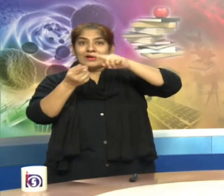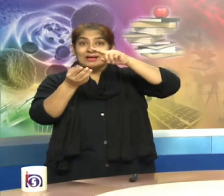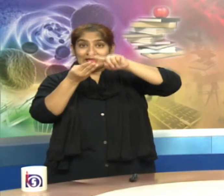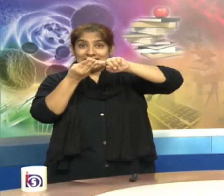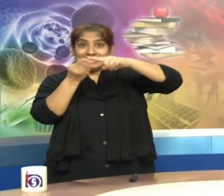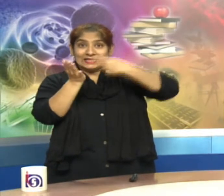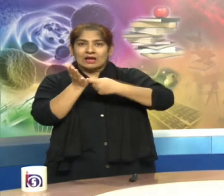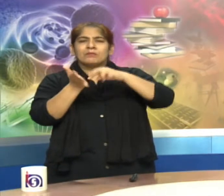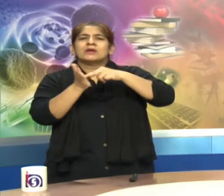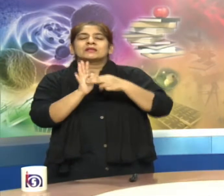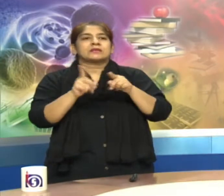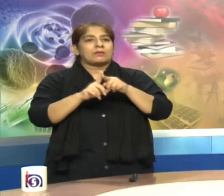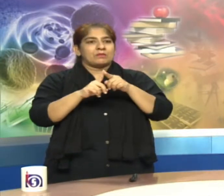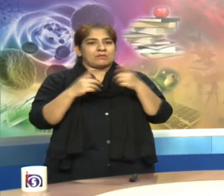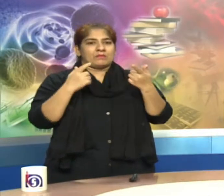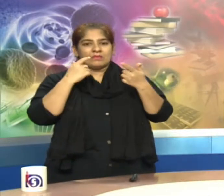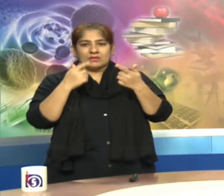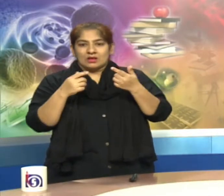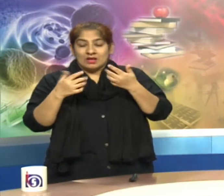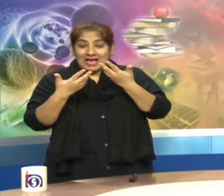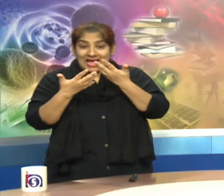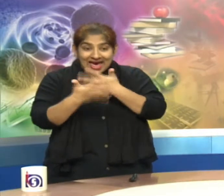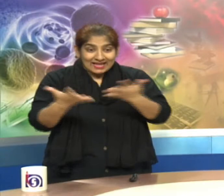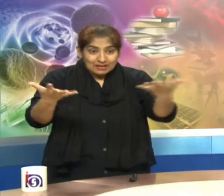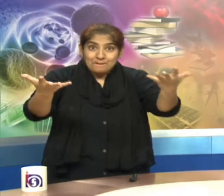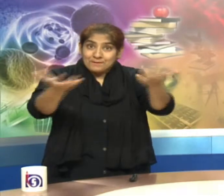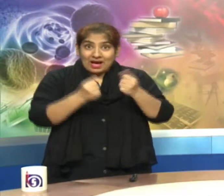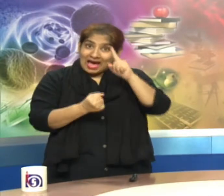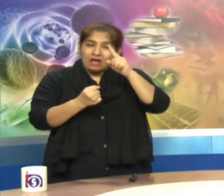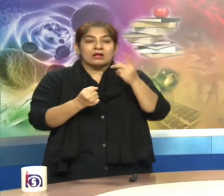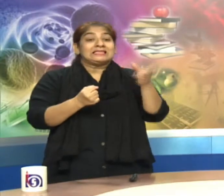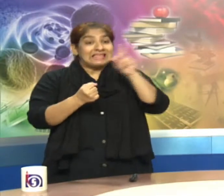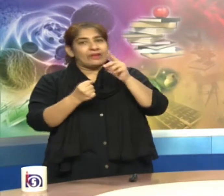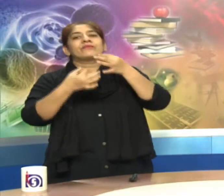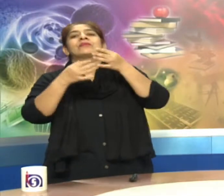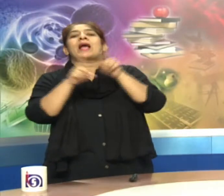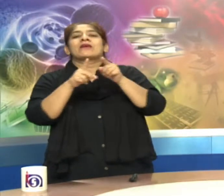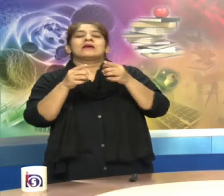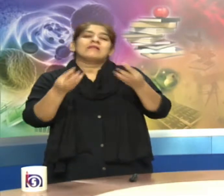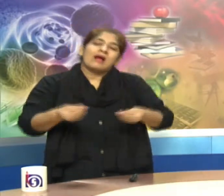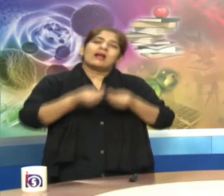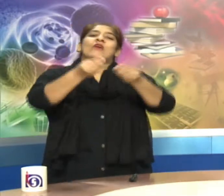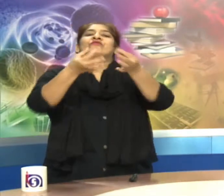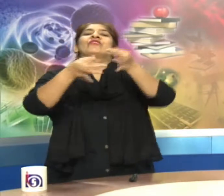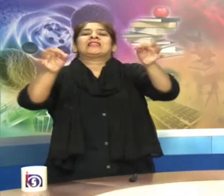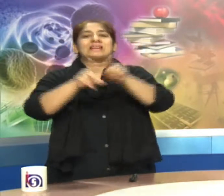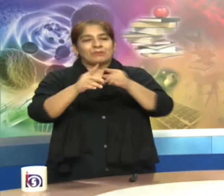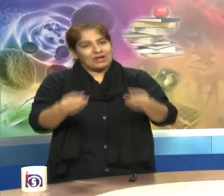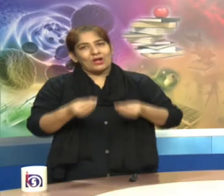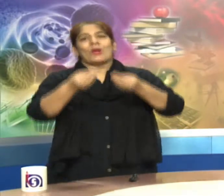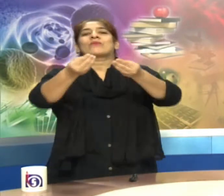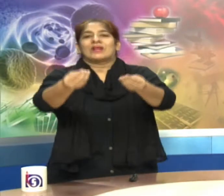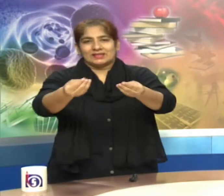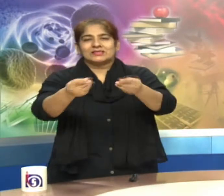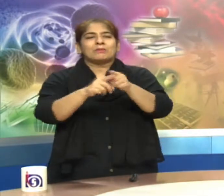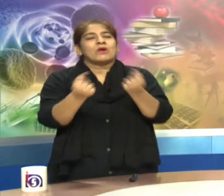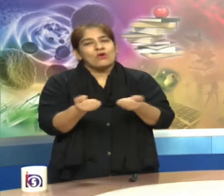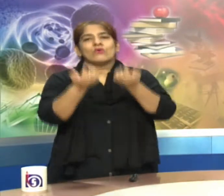The second important tool which is used for sales promotion is we are giving bonus offer.